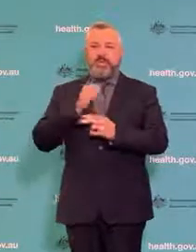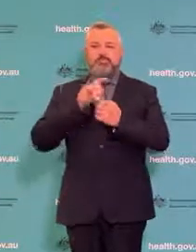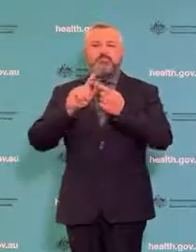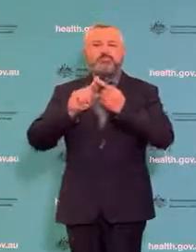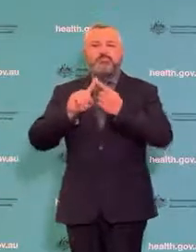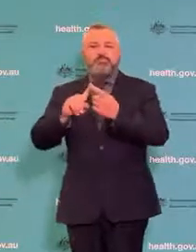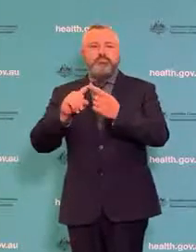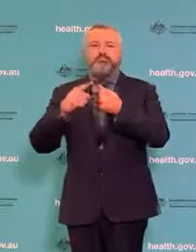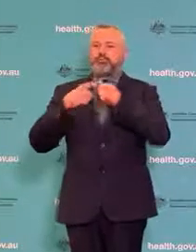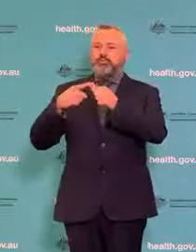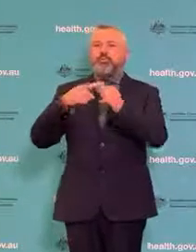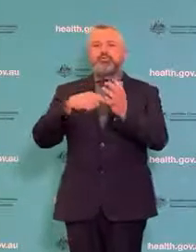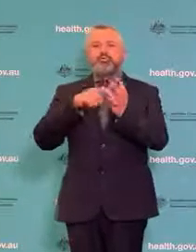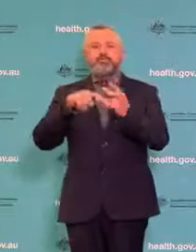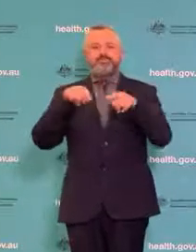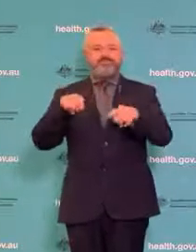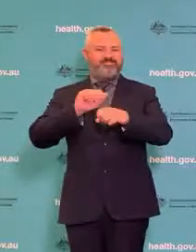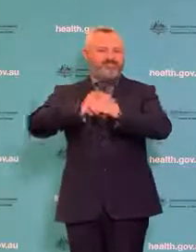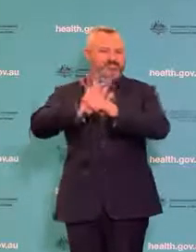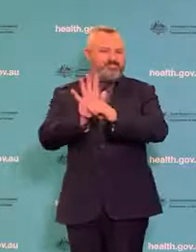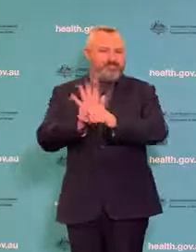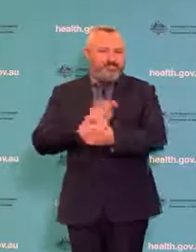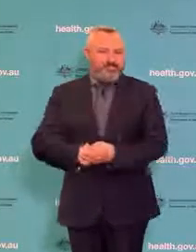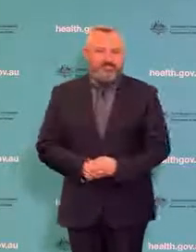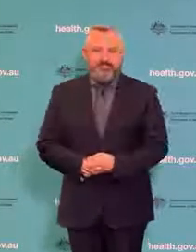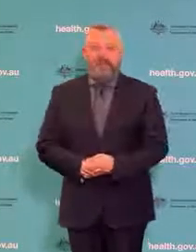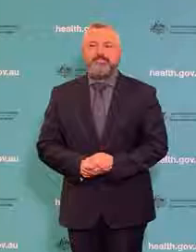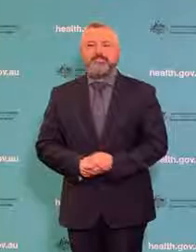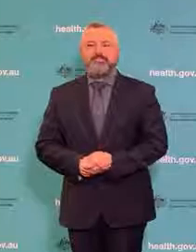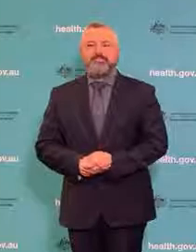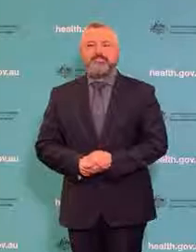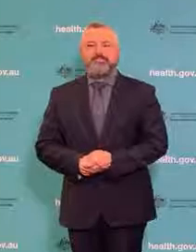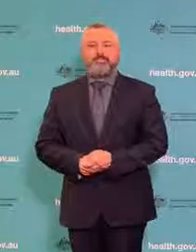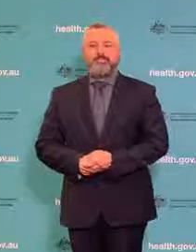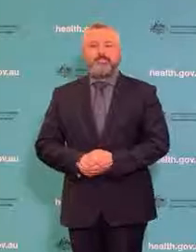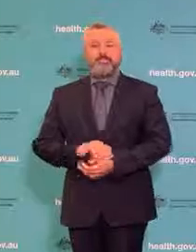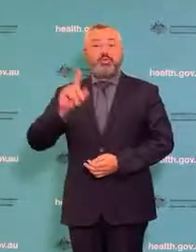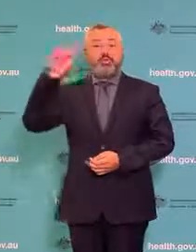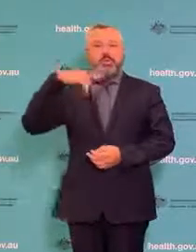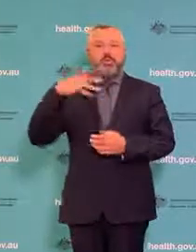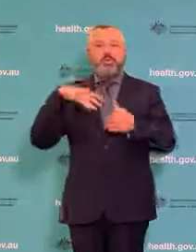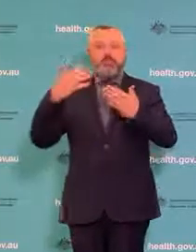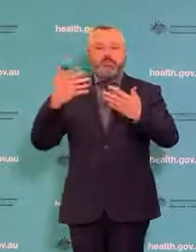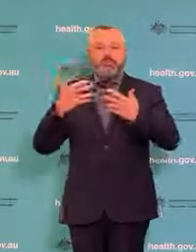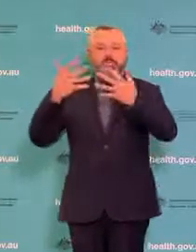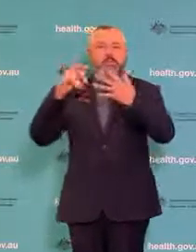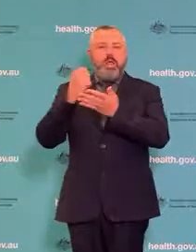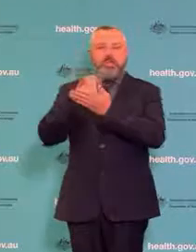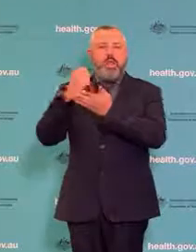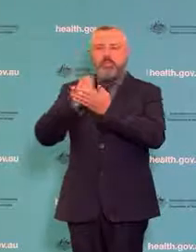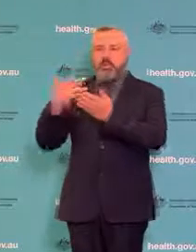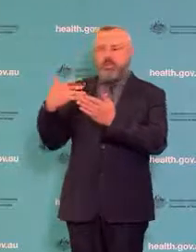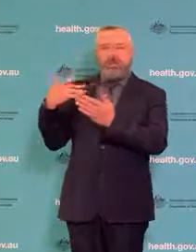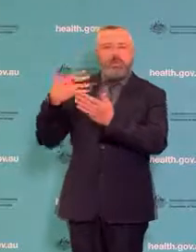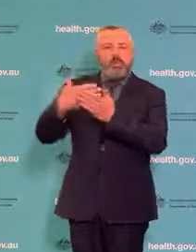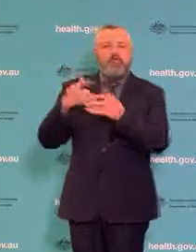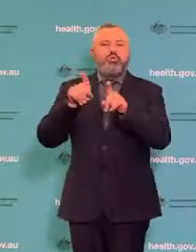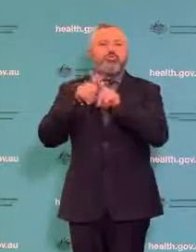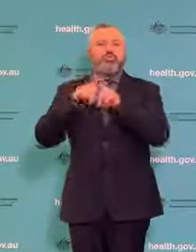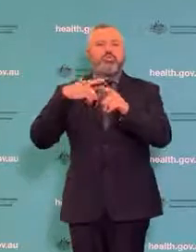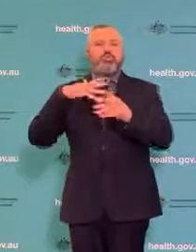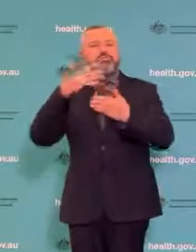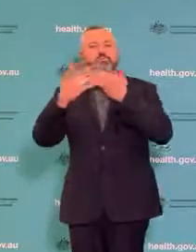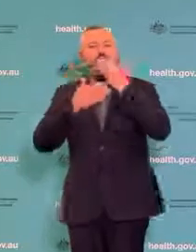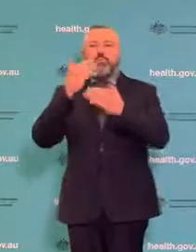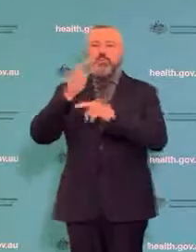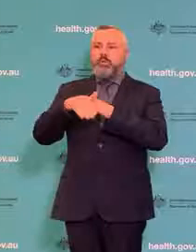pandemic. So to date, I'll just initially give you some pandemic figures, as we've done now for almost a year. So